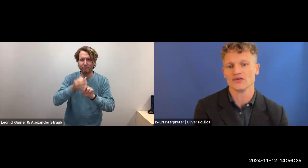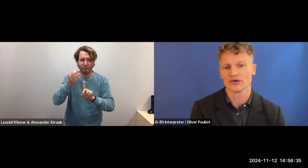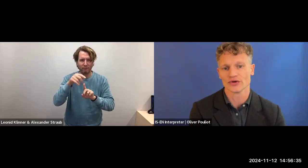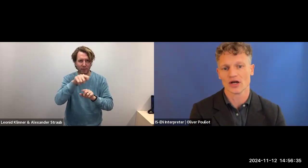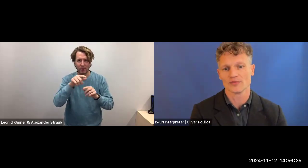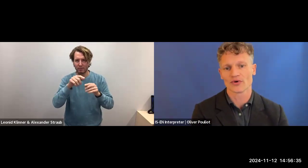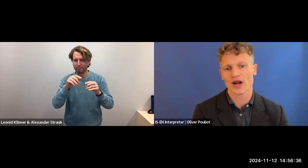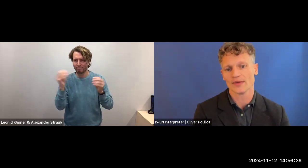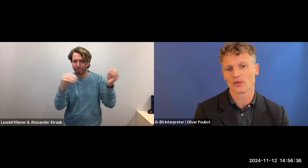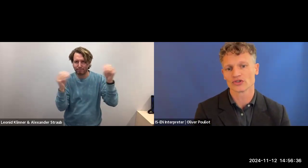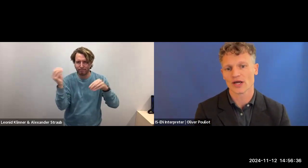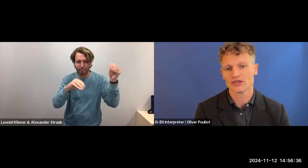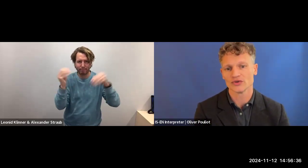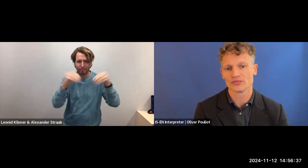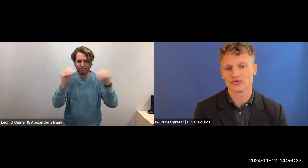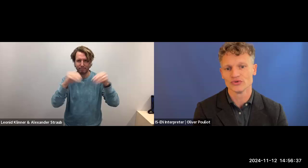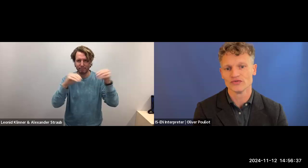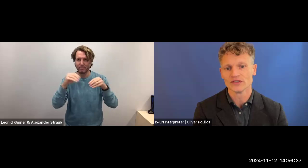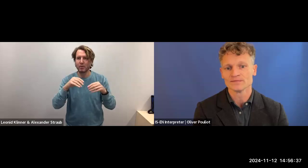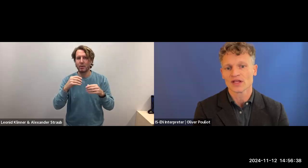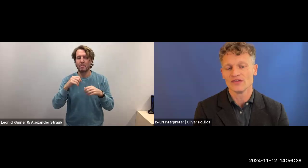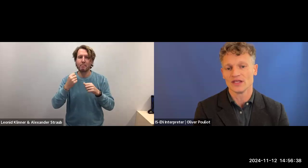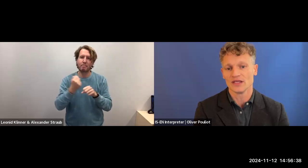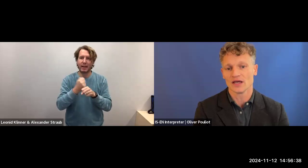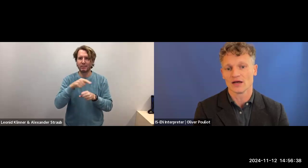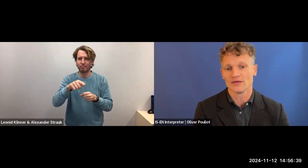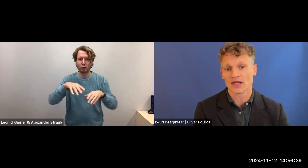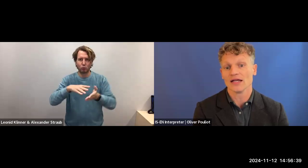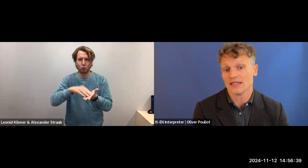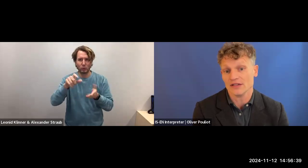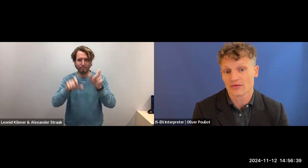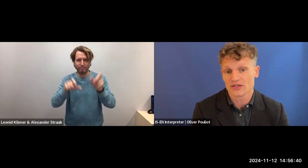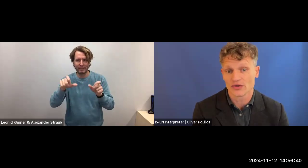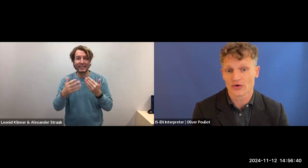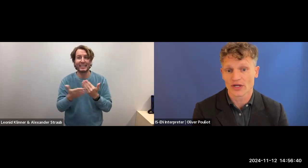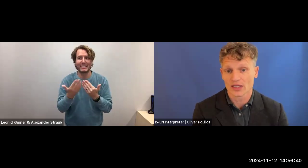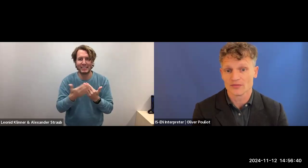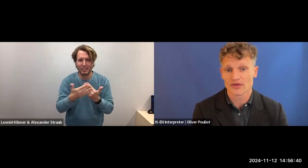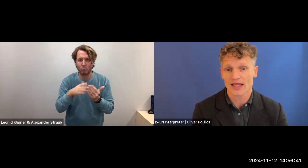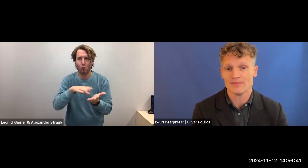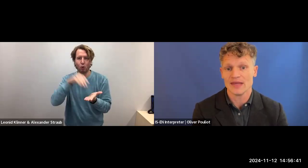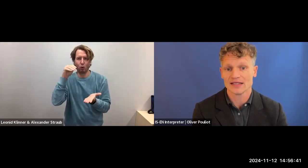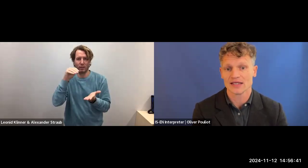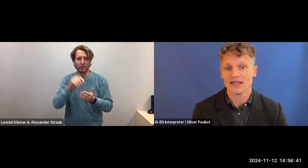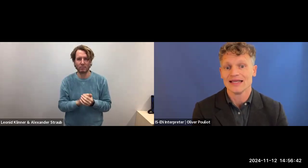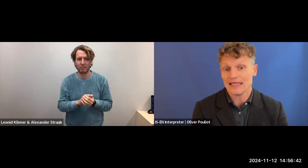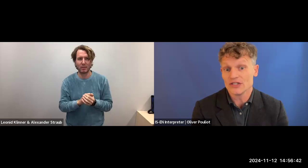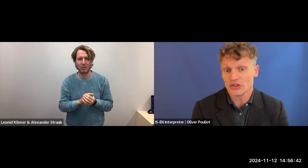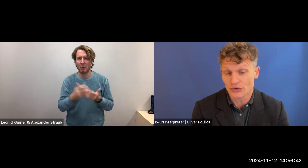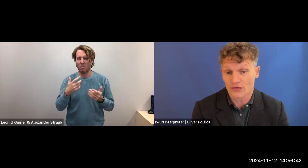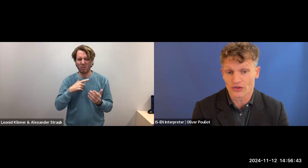a 5-year program, and we're trying to improve the content, right? So the curriculum, so that it makes